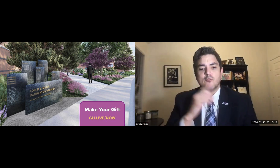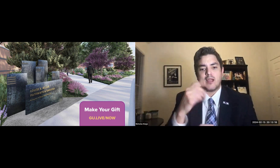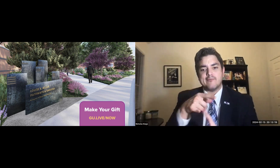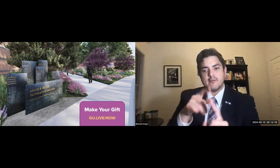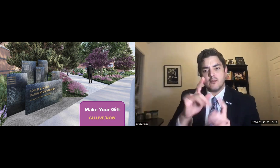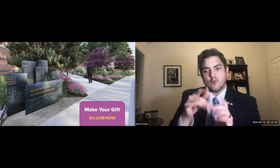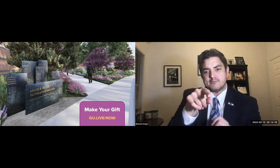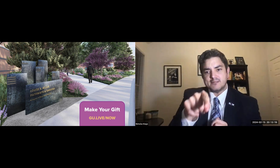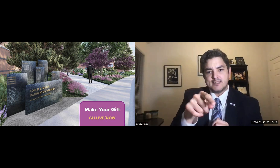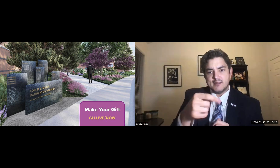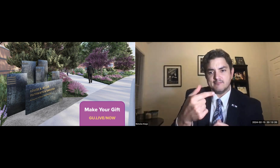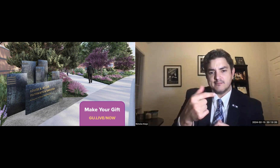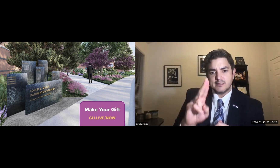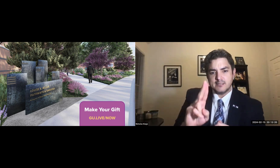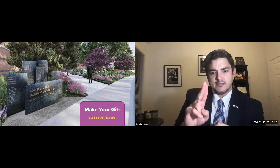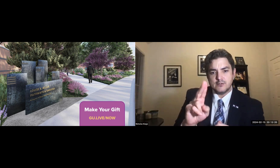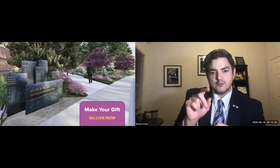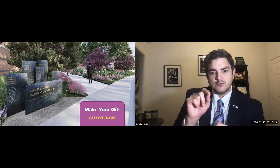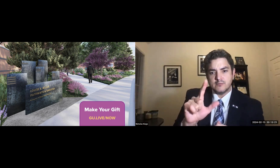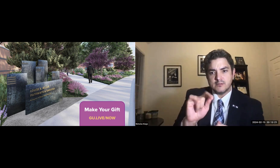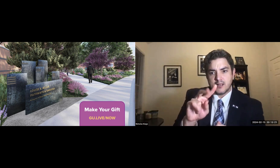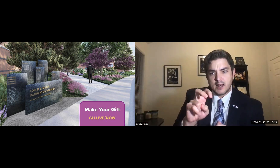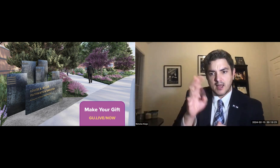that every gift is important, even if it's